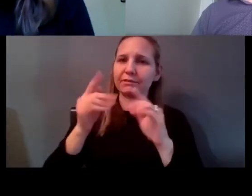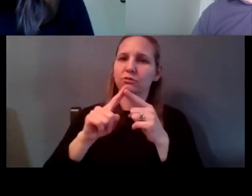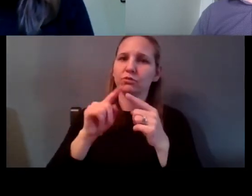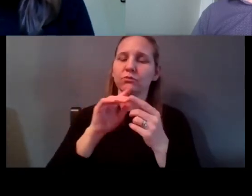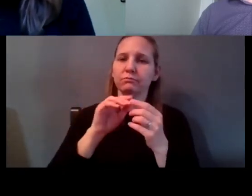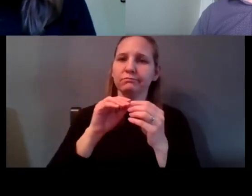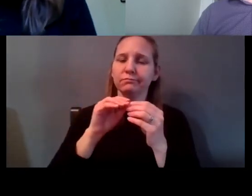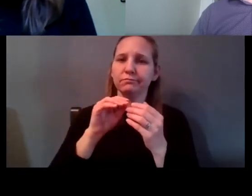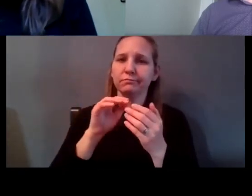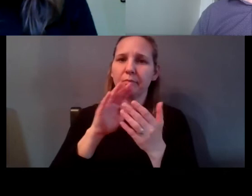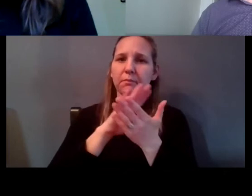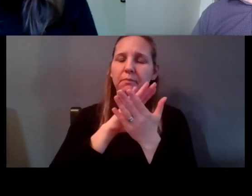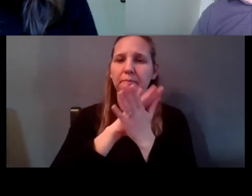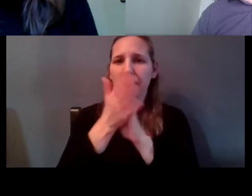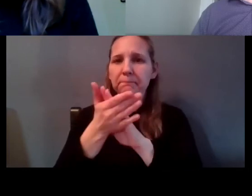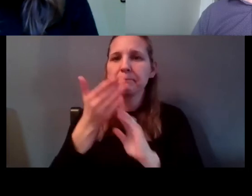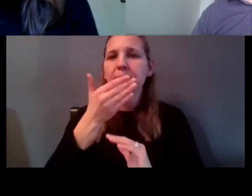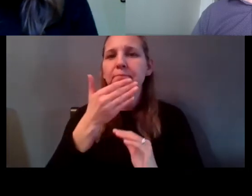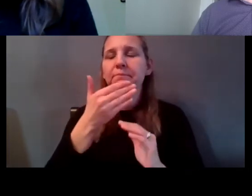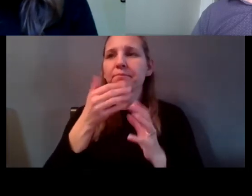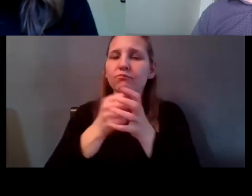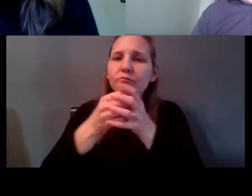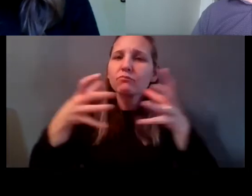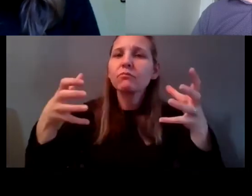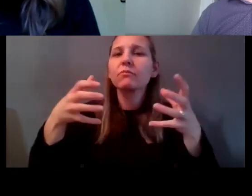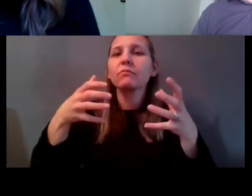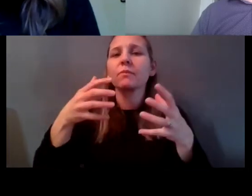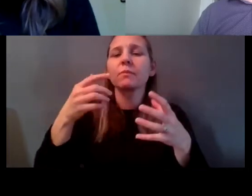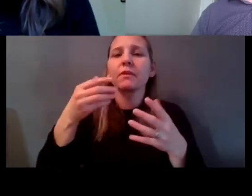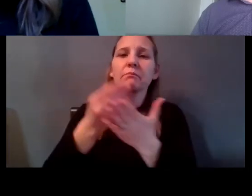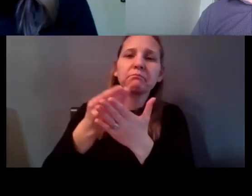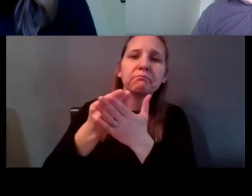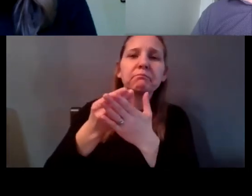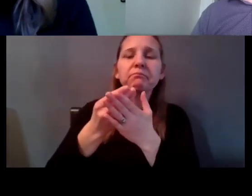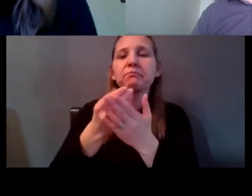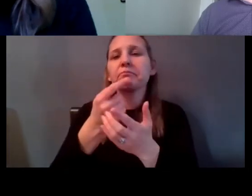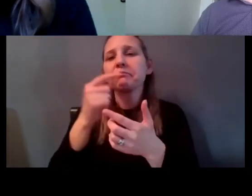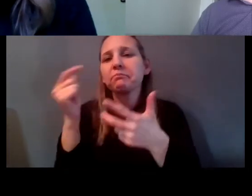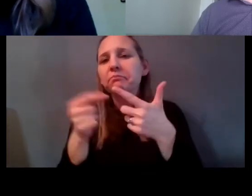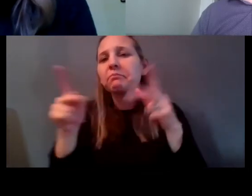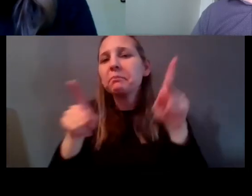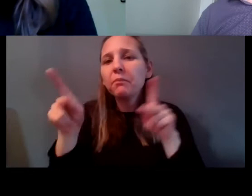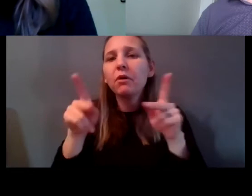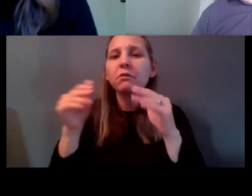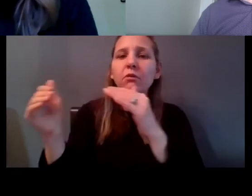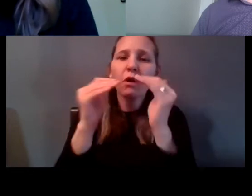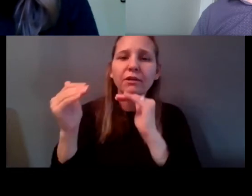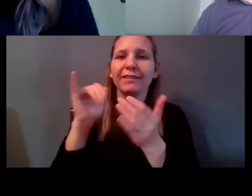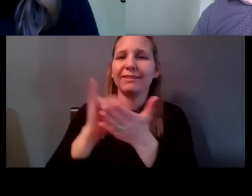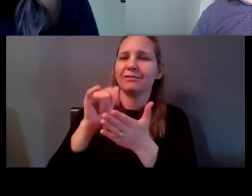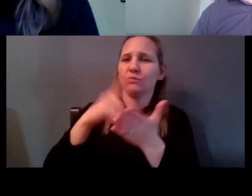This is inviting everyone to think a little bit into the future. What do we need going forward?